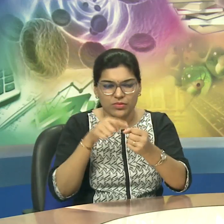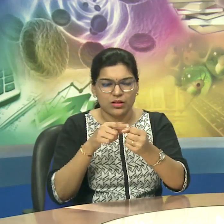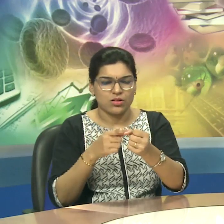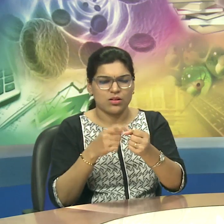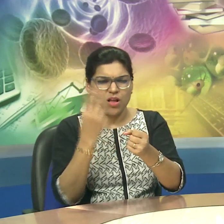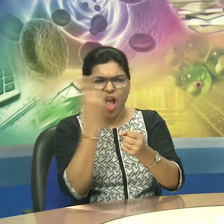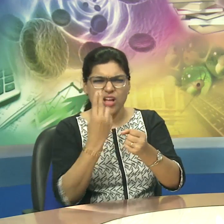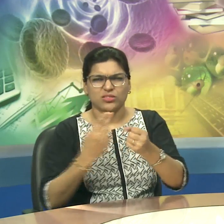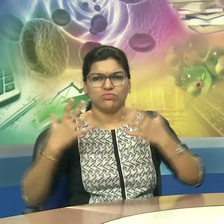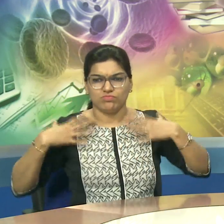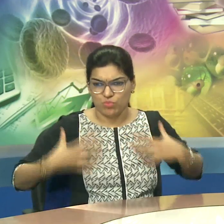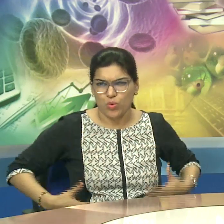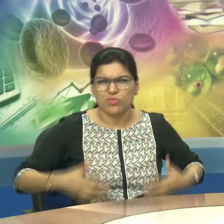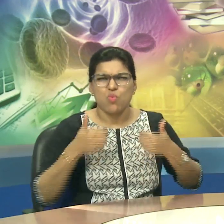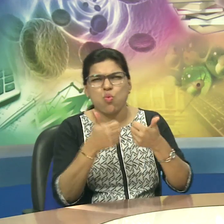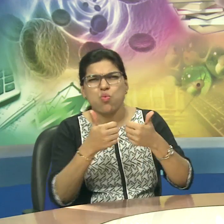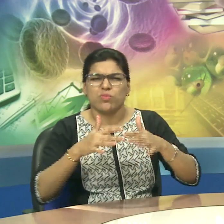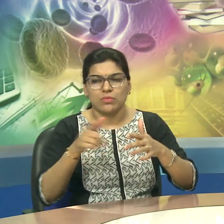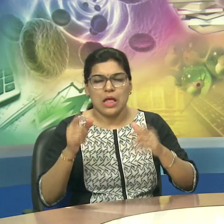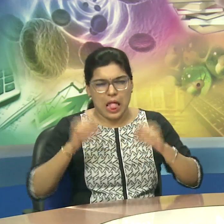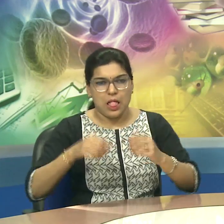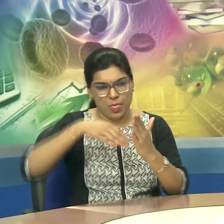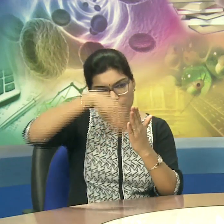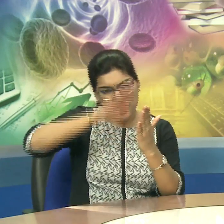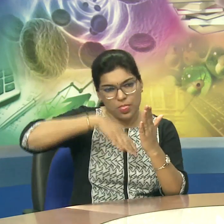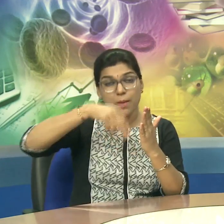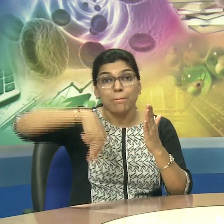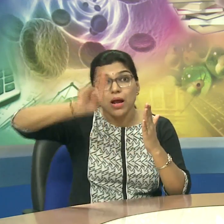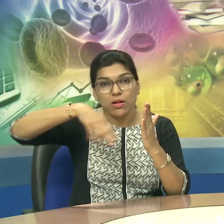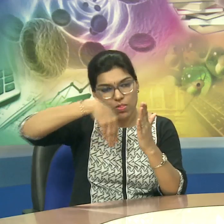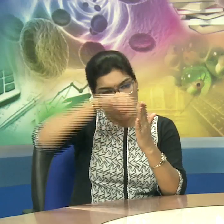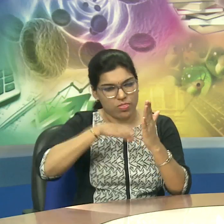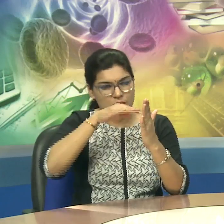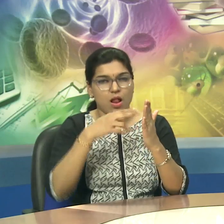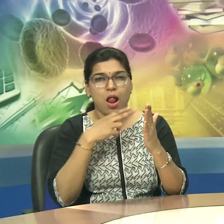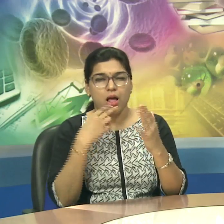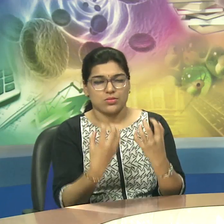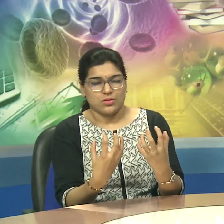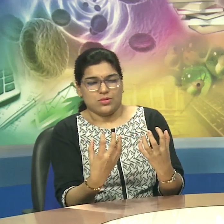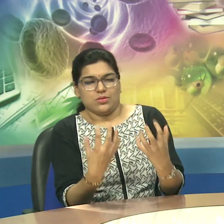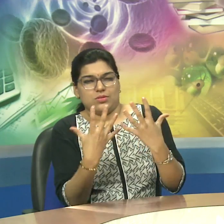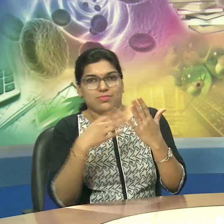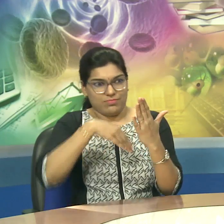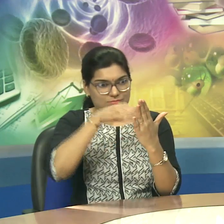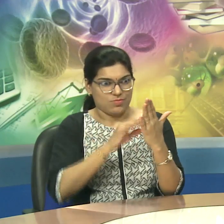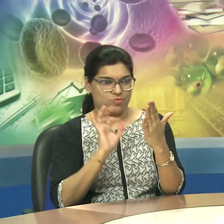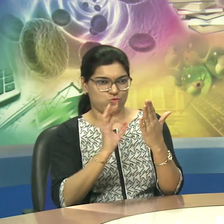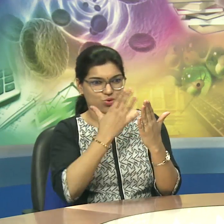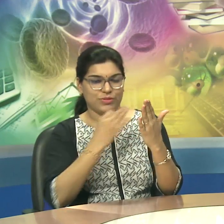Sometime that bird catcher used to paint the bird in another color just to attract